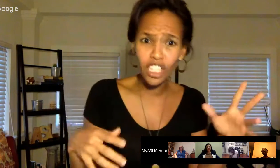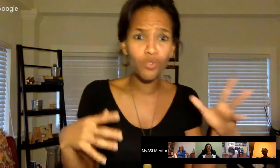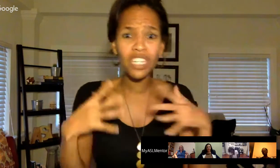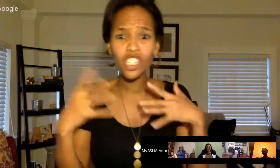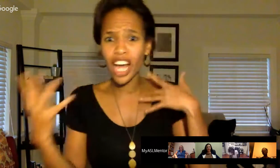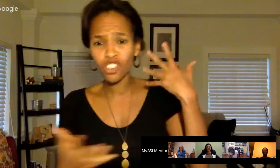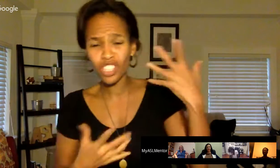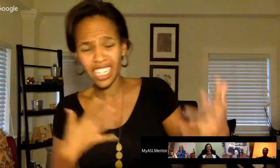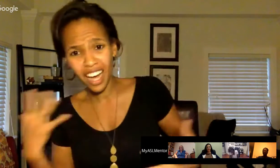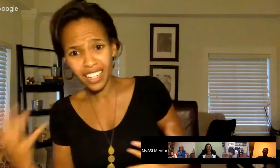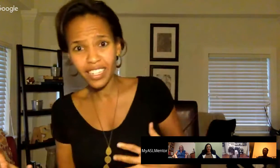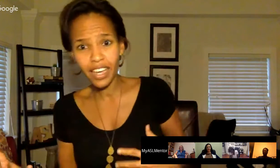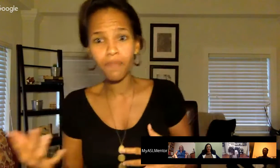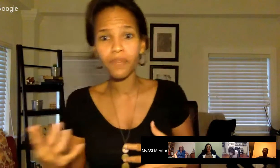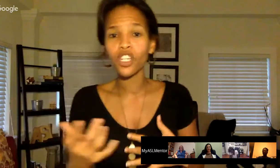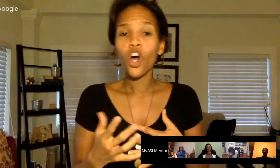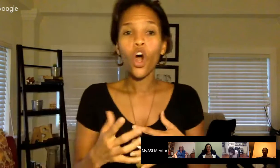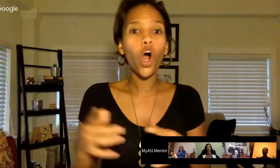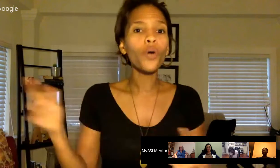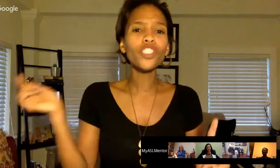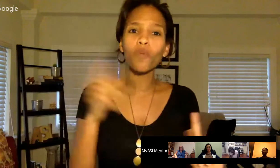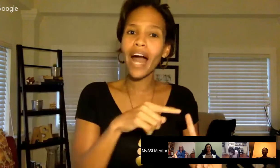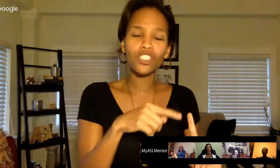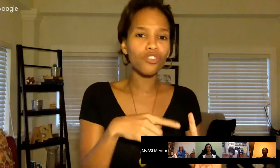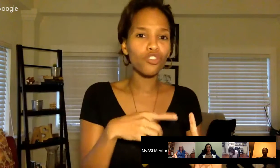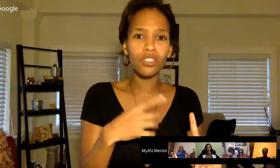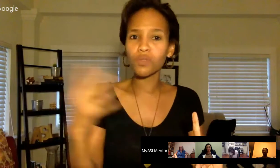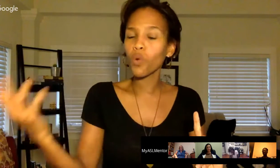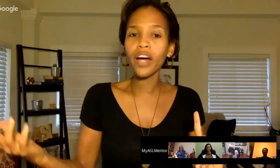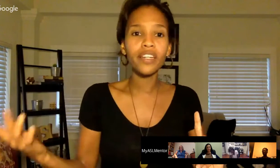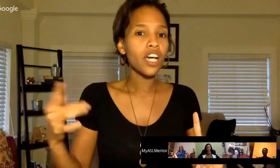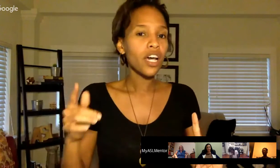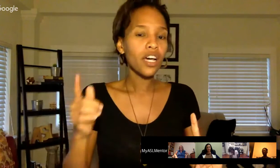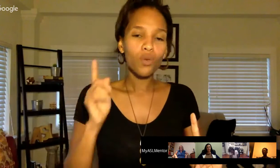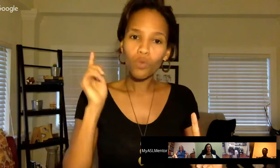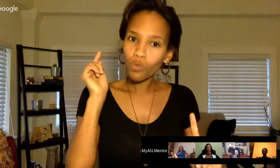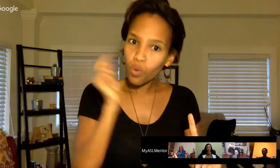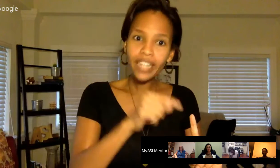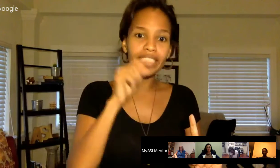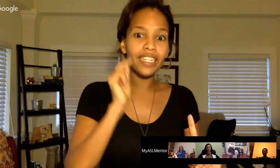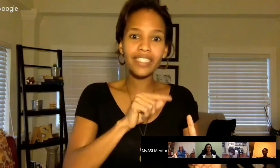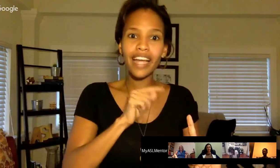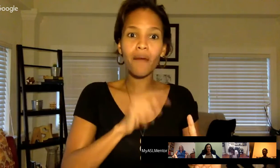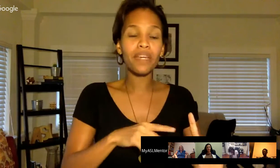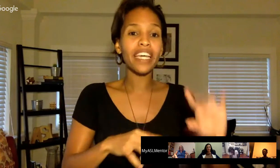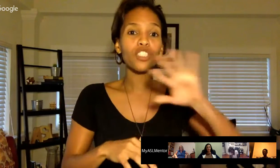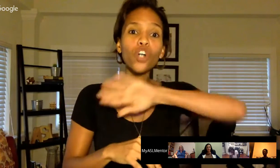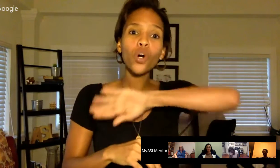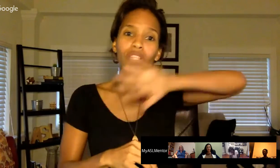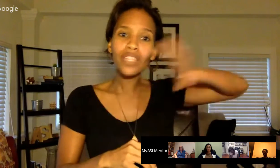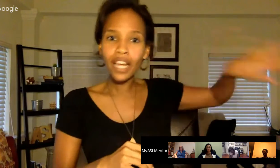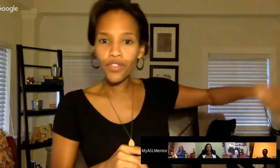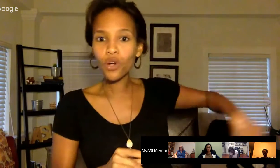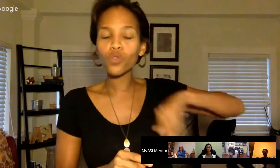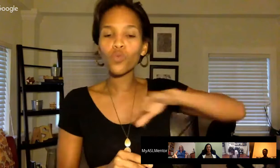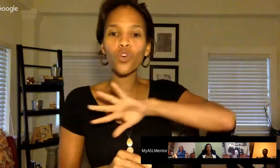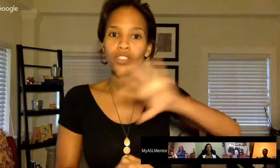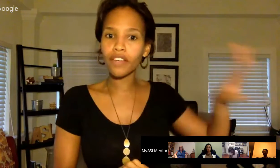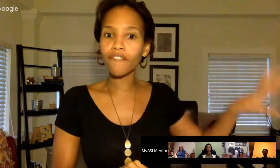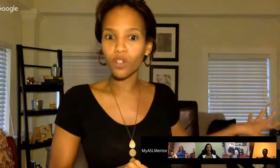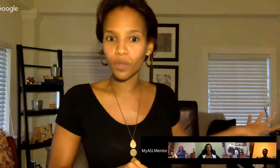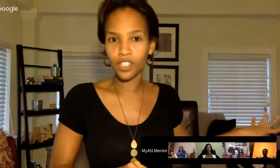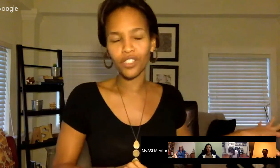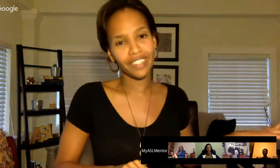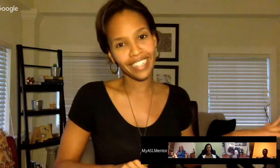idioms and these really challenging concepts, always go back to just what does that mean? And don't let those